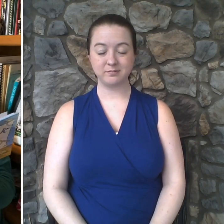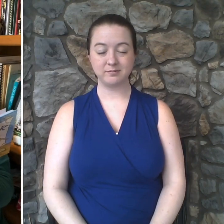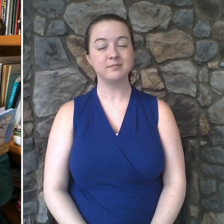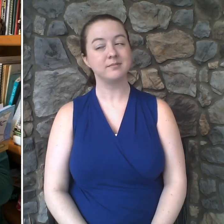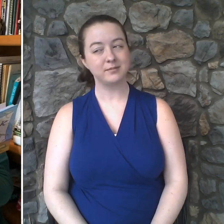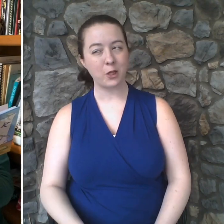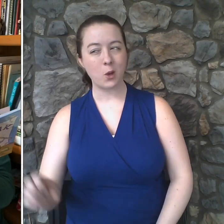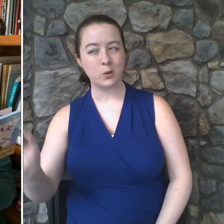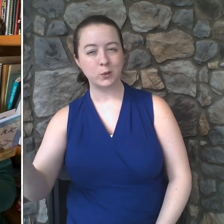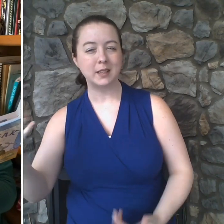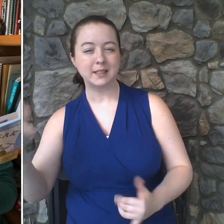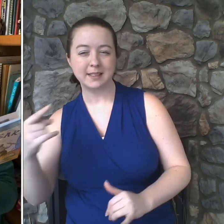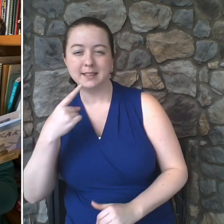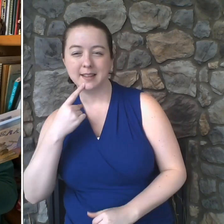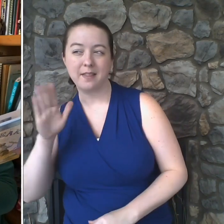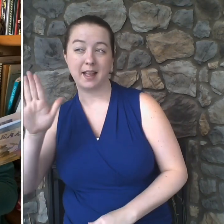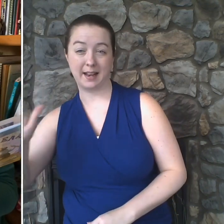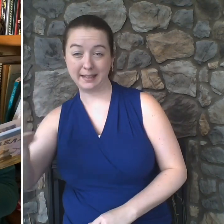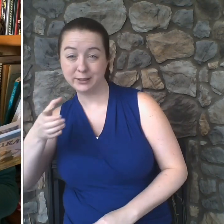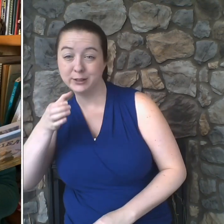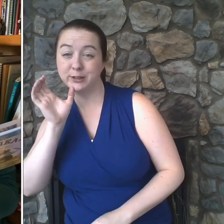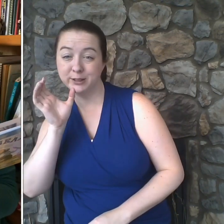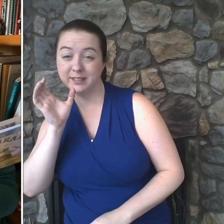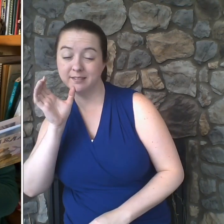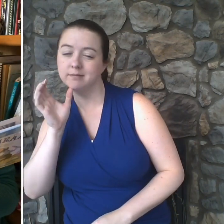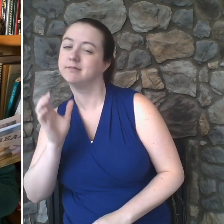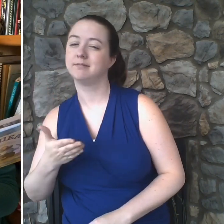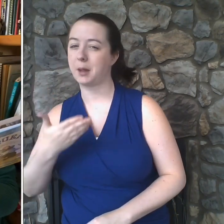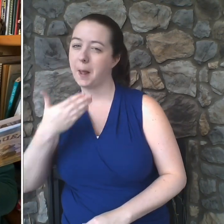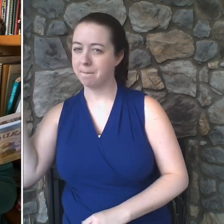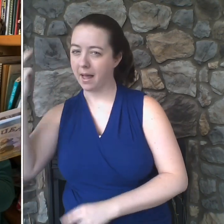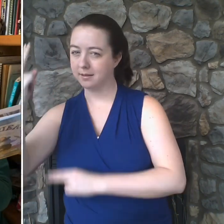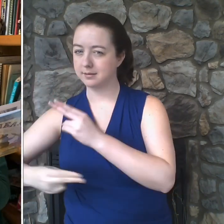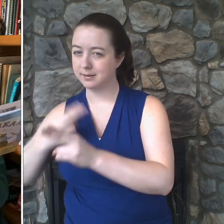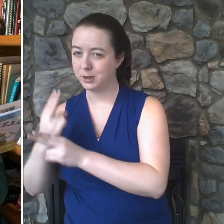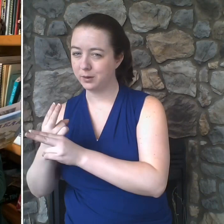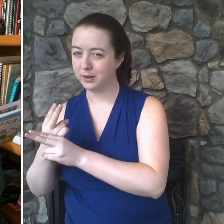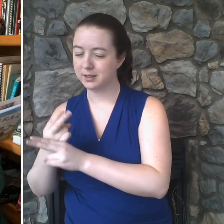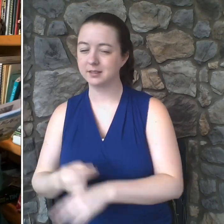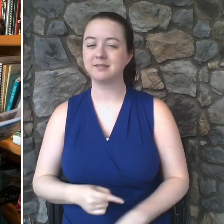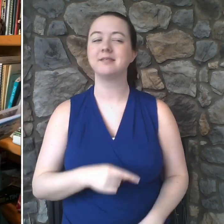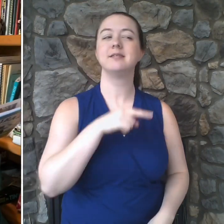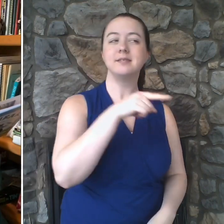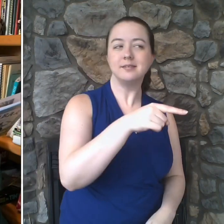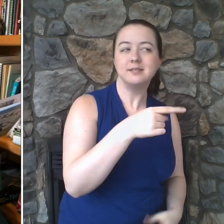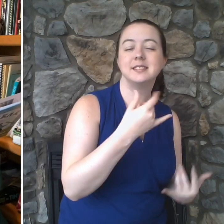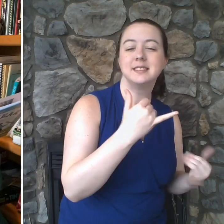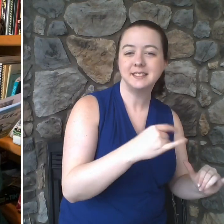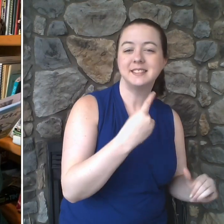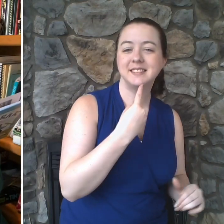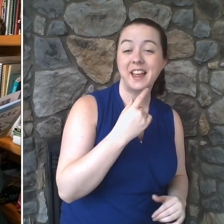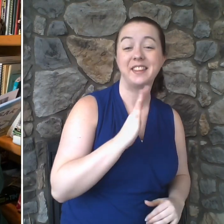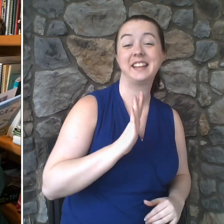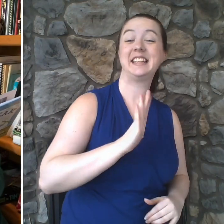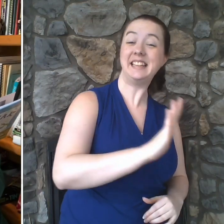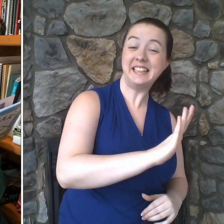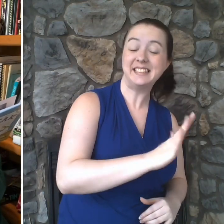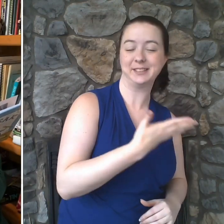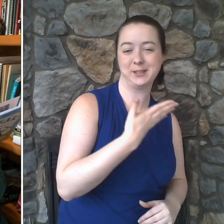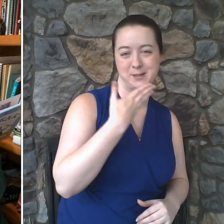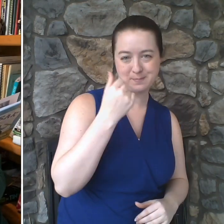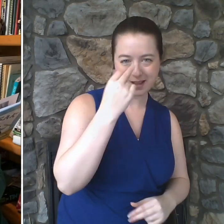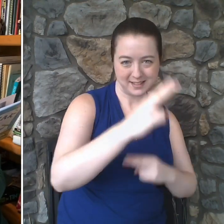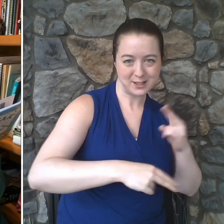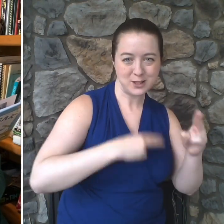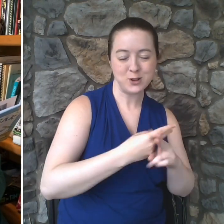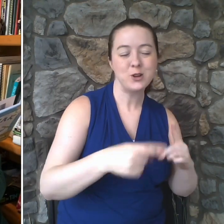Although Squeak still said that his hogberry nog was the best in the universe, and Pip still said that his was